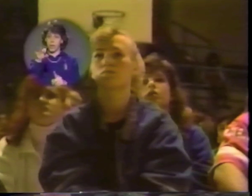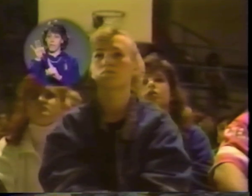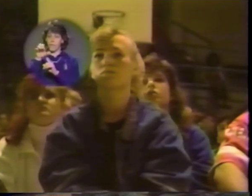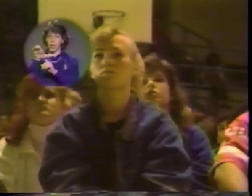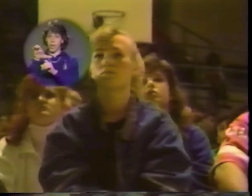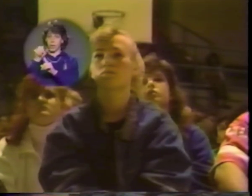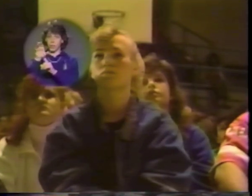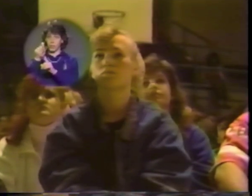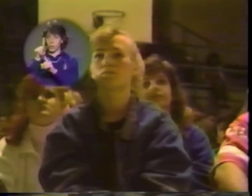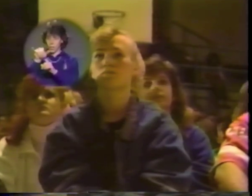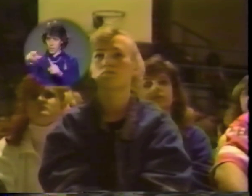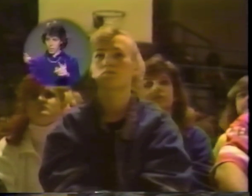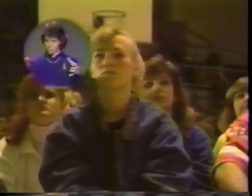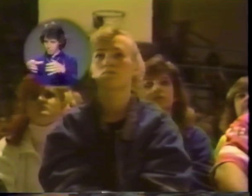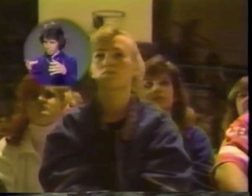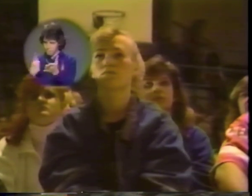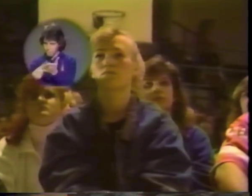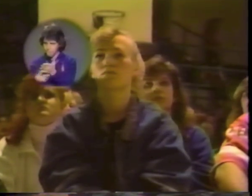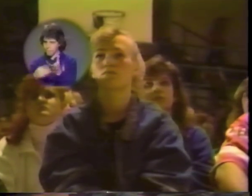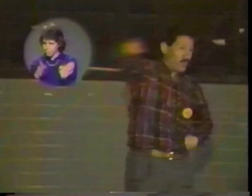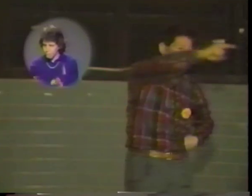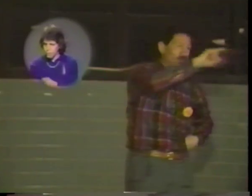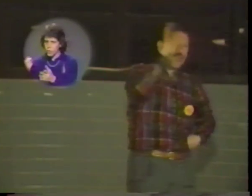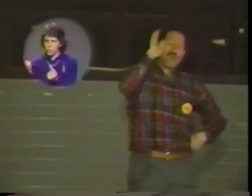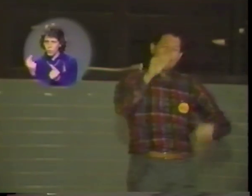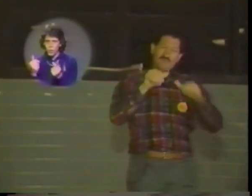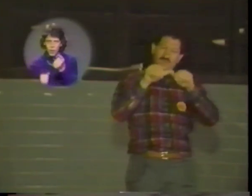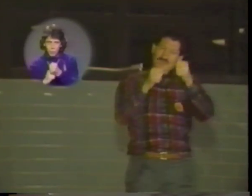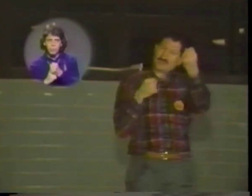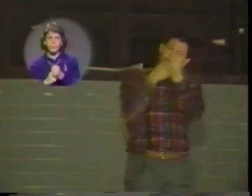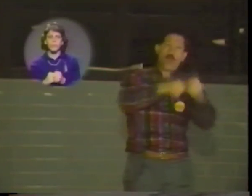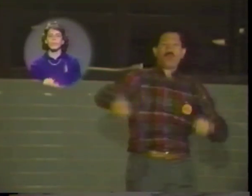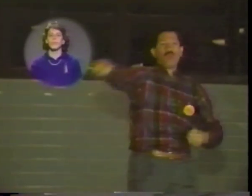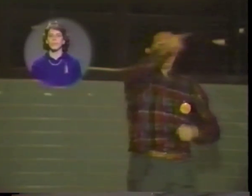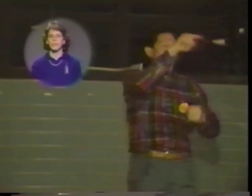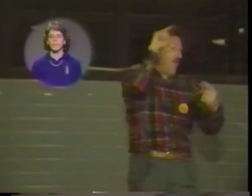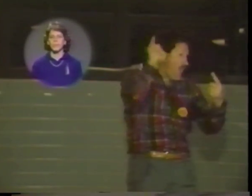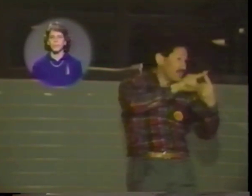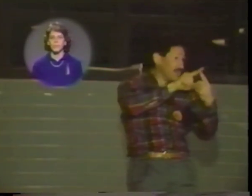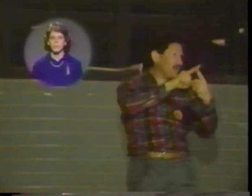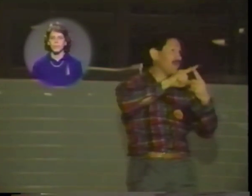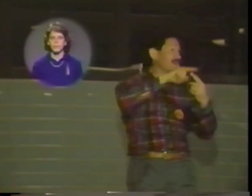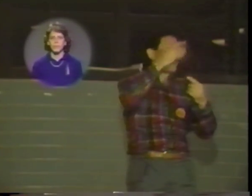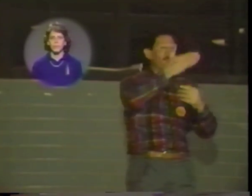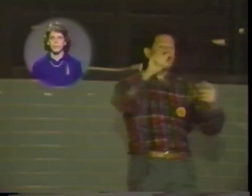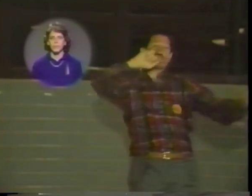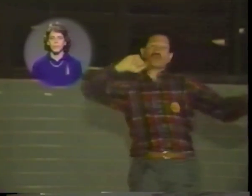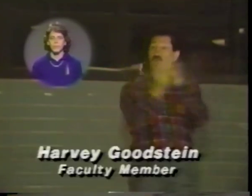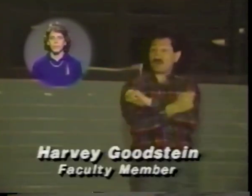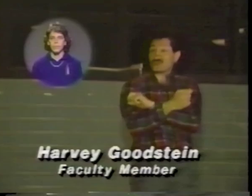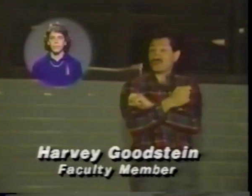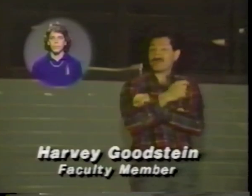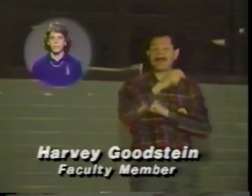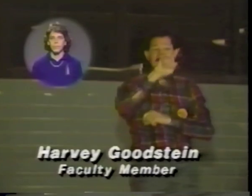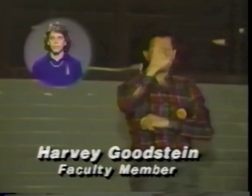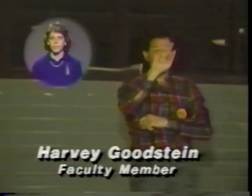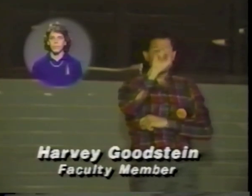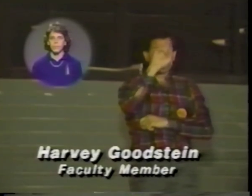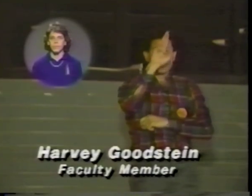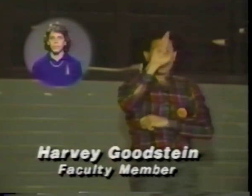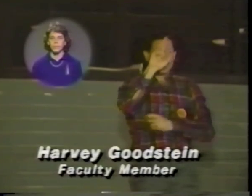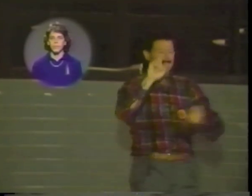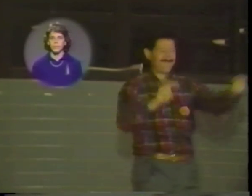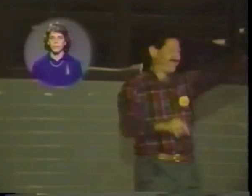met to decide what to do about the student protest. They support you, and they will continue to support you until things